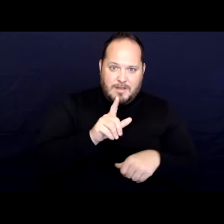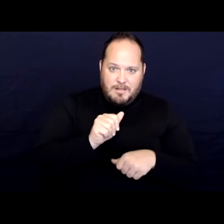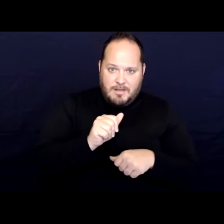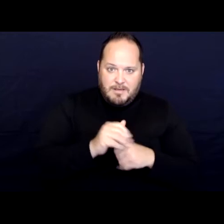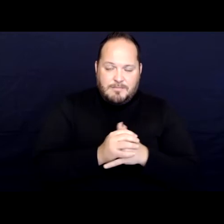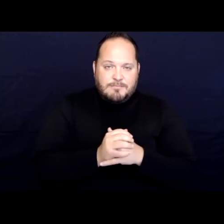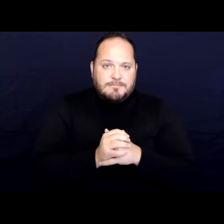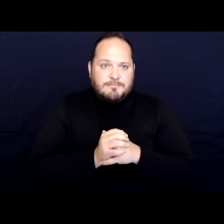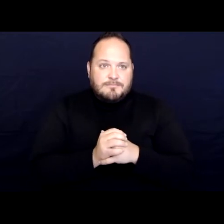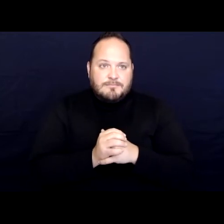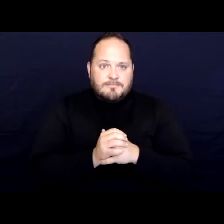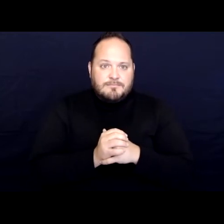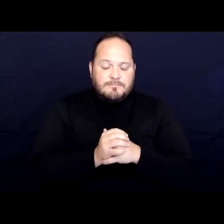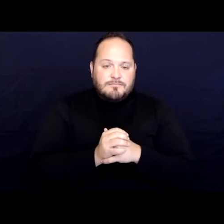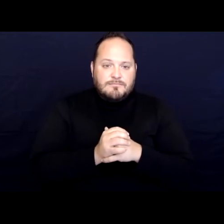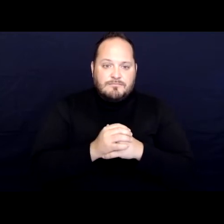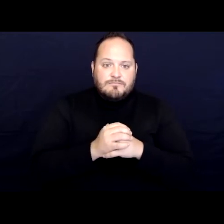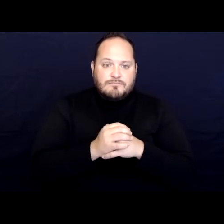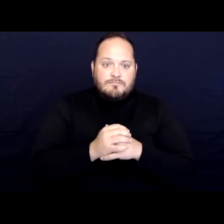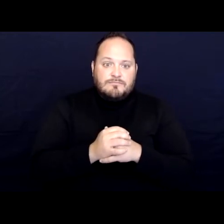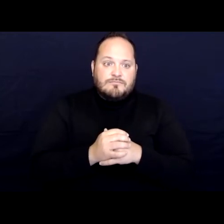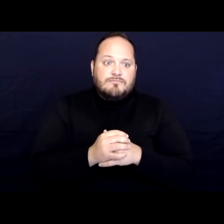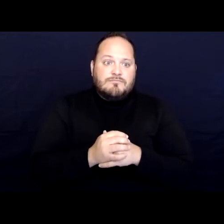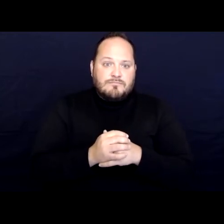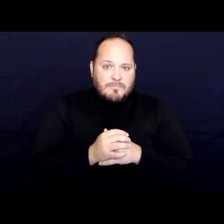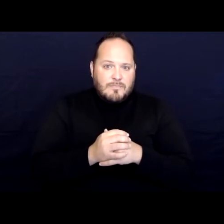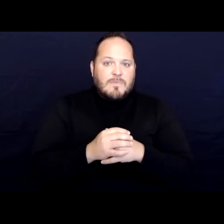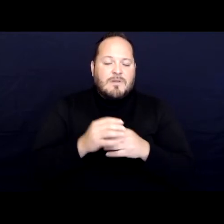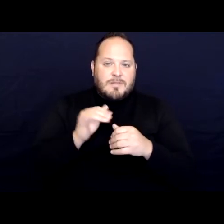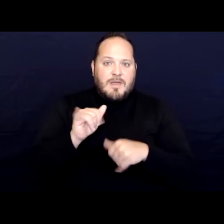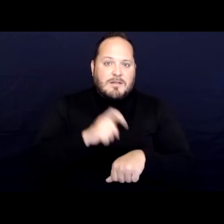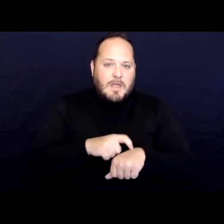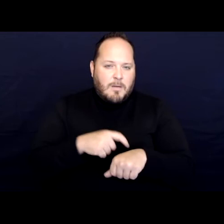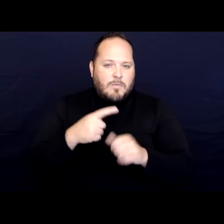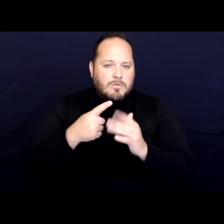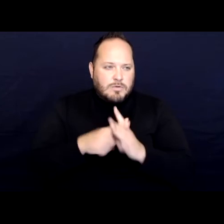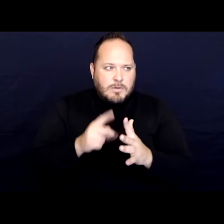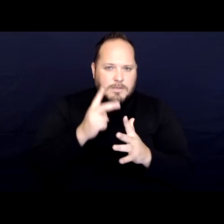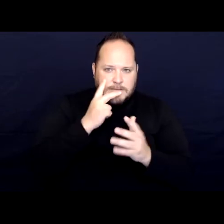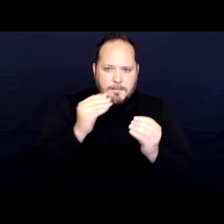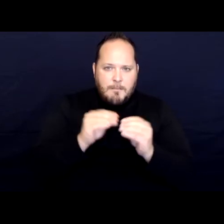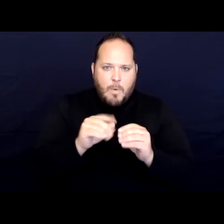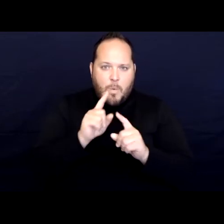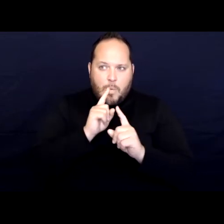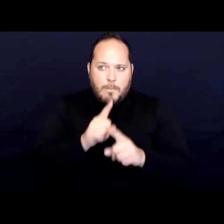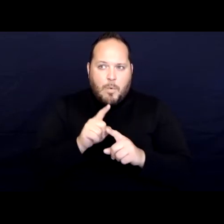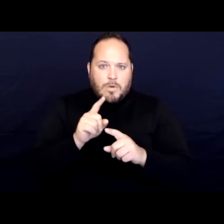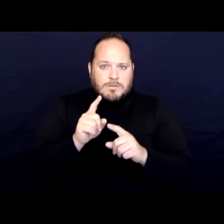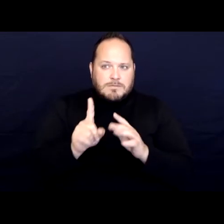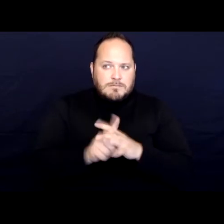now seeing many more reports of the suspected